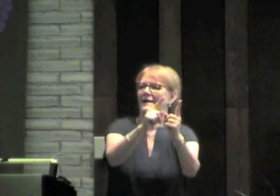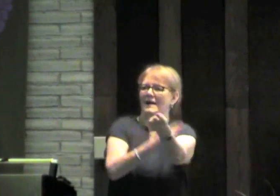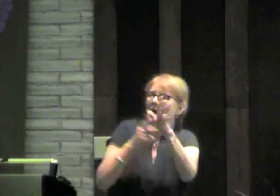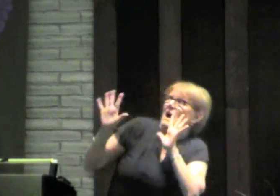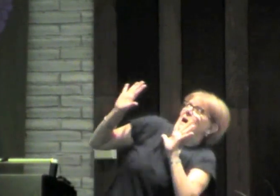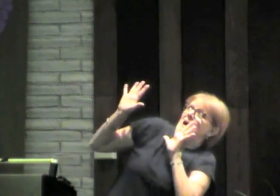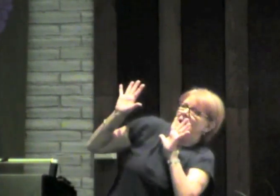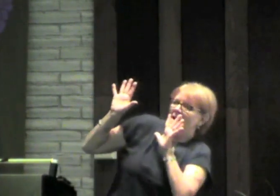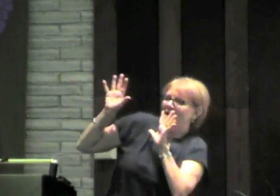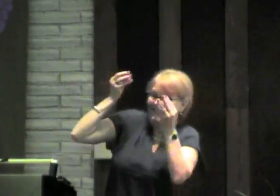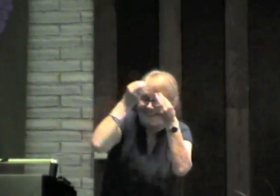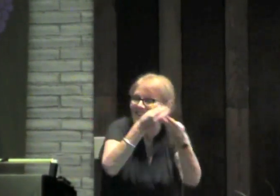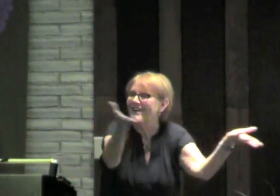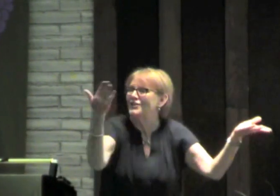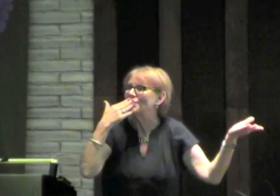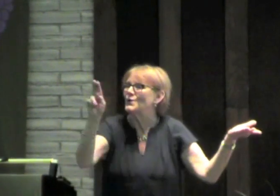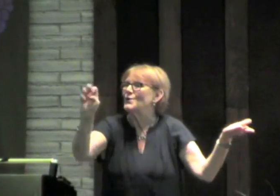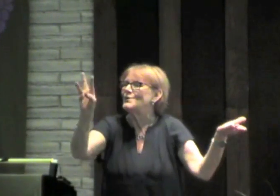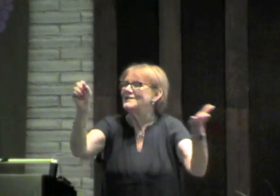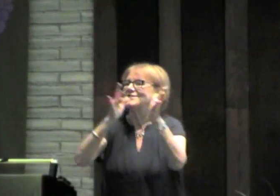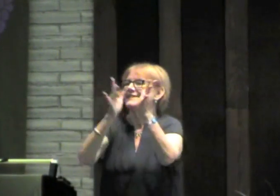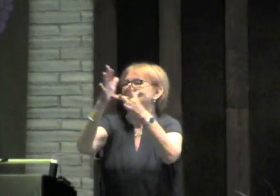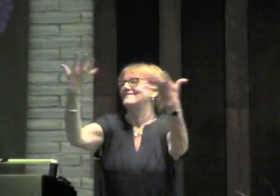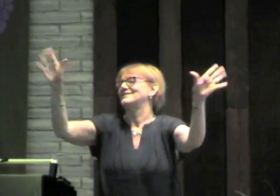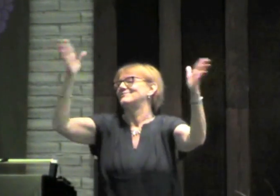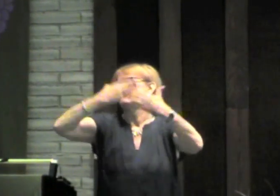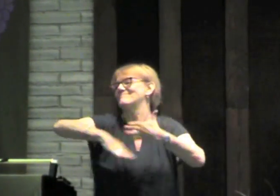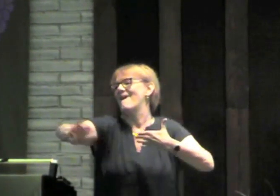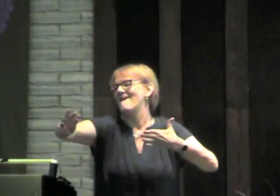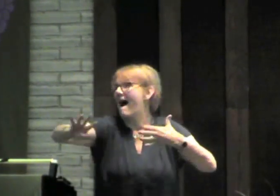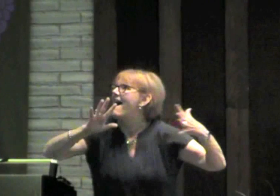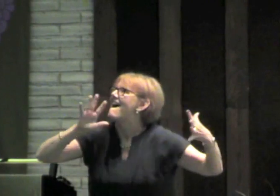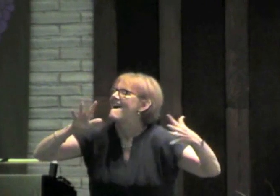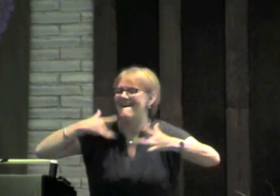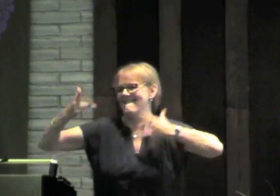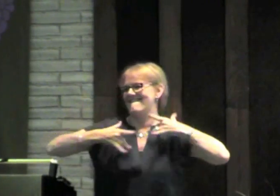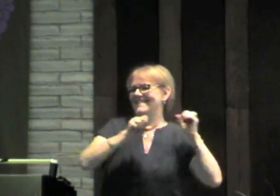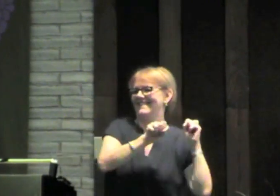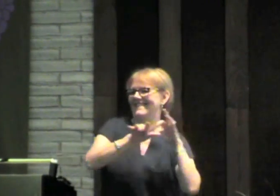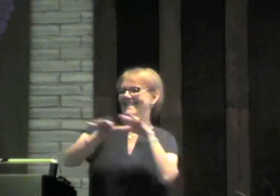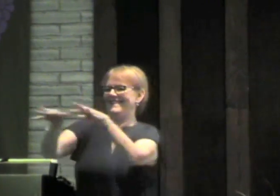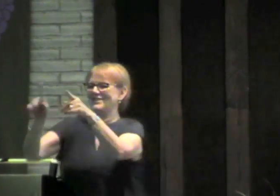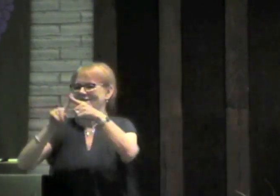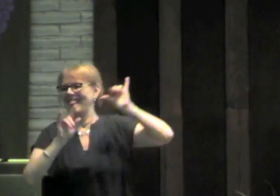And the Basilica of the Nativity is where the angel came to tell the good news that Jesus had been born. And